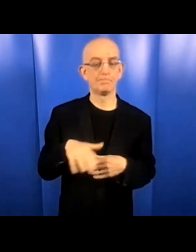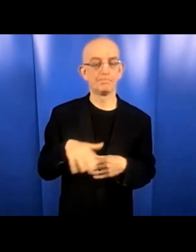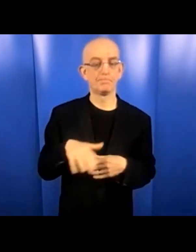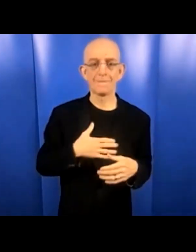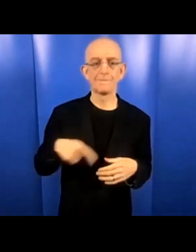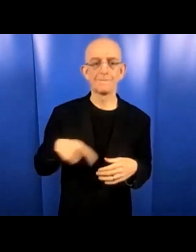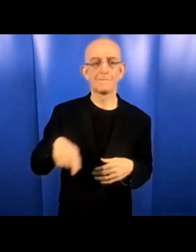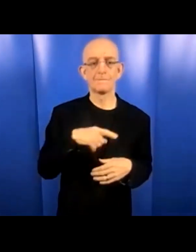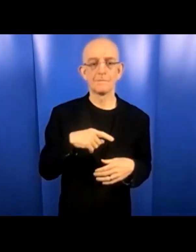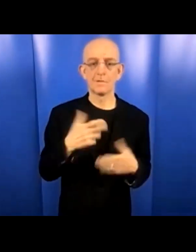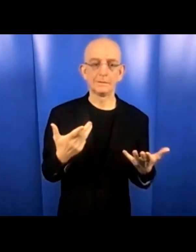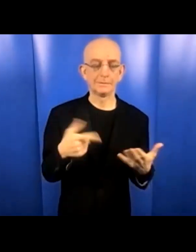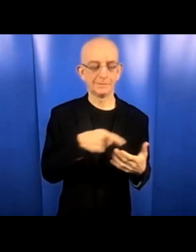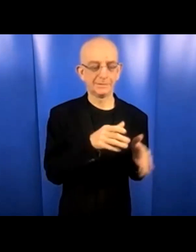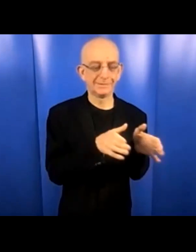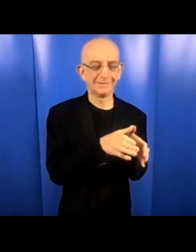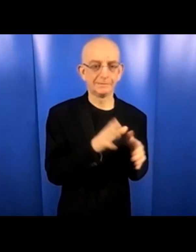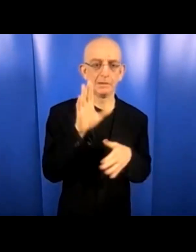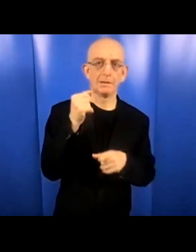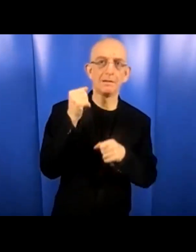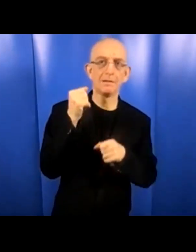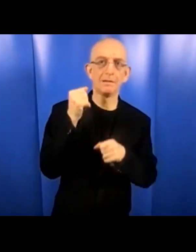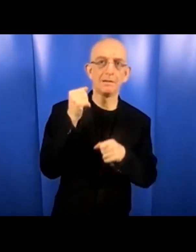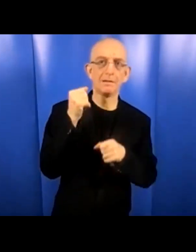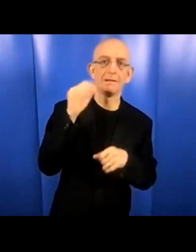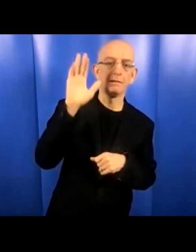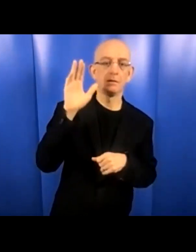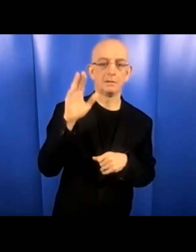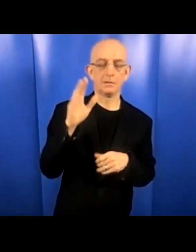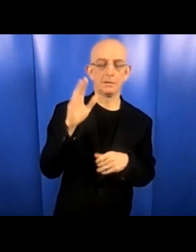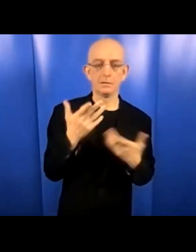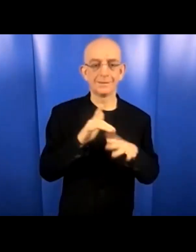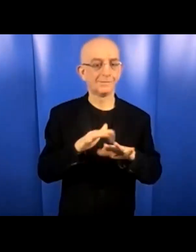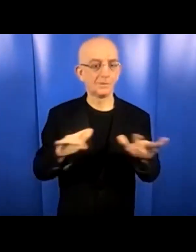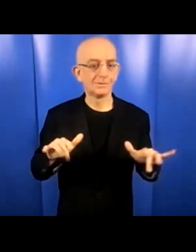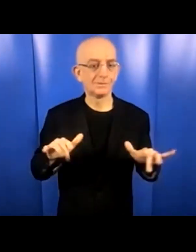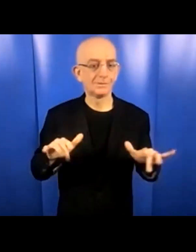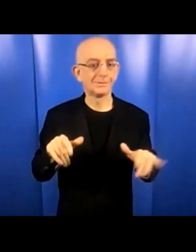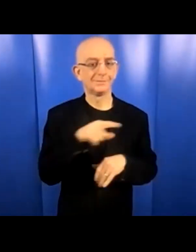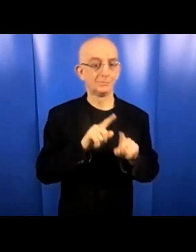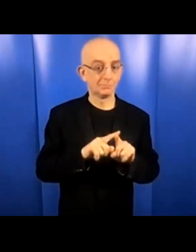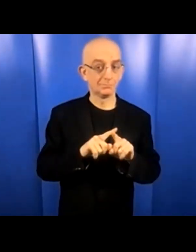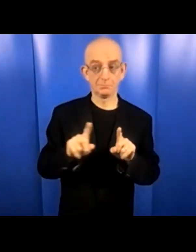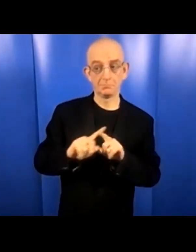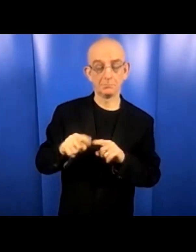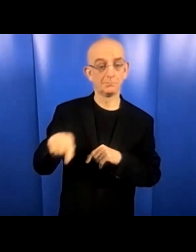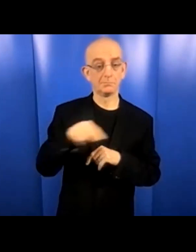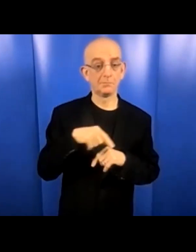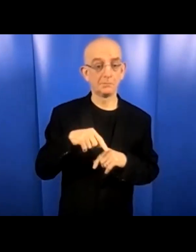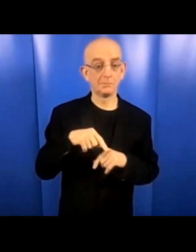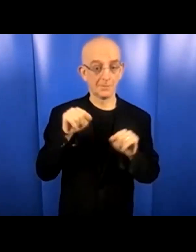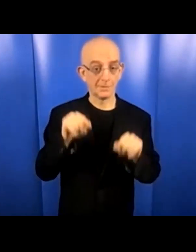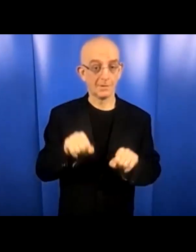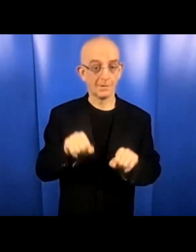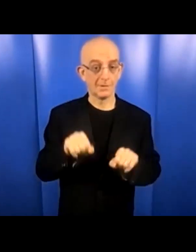minority voices, for the diversity of voices to actually come through. And in